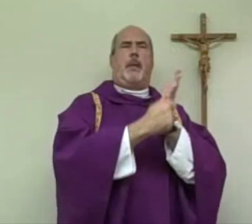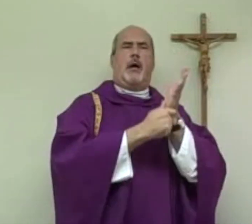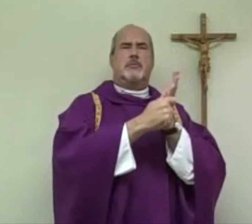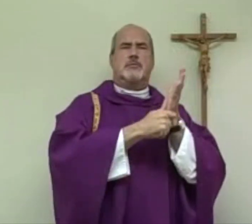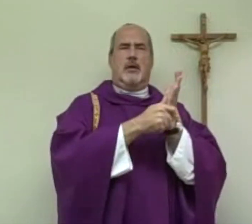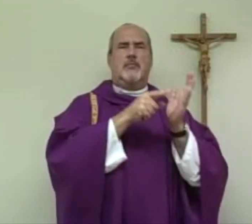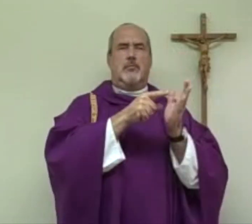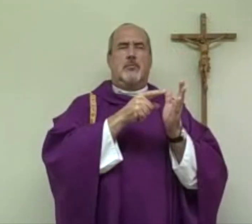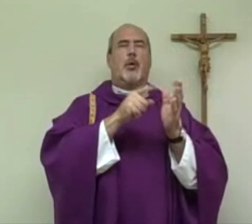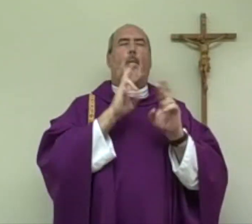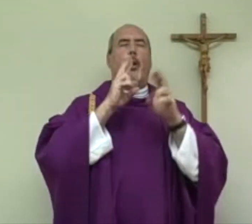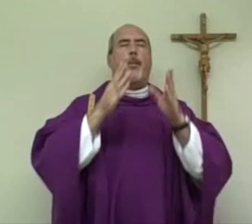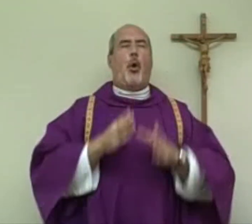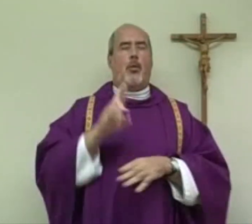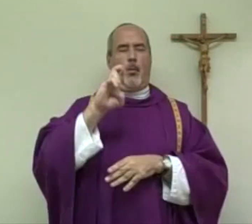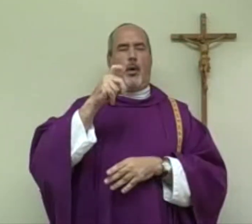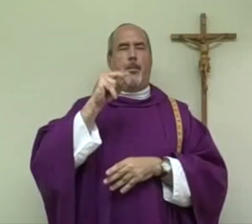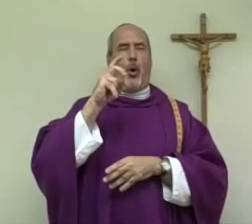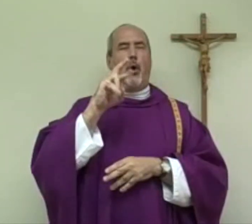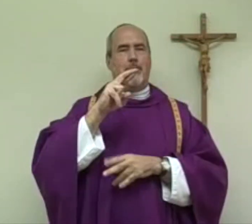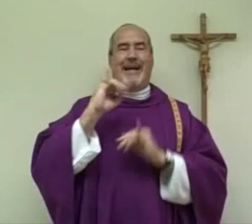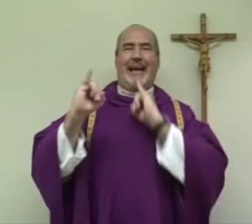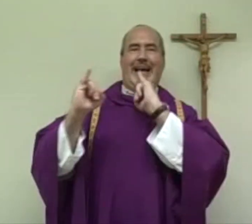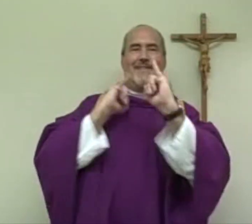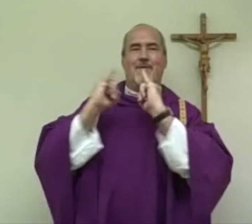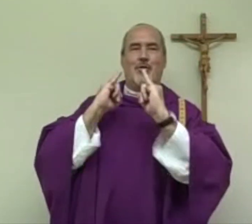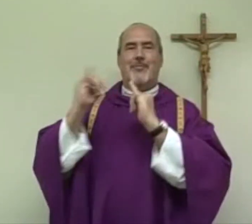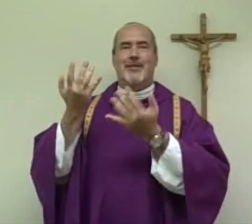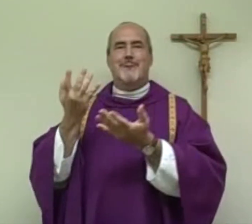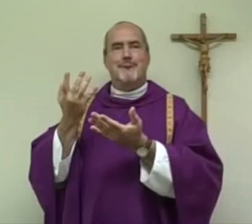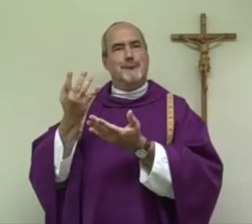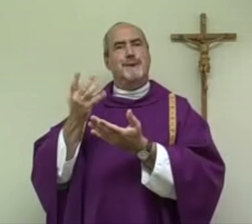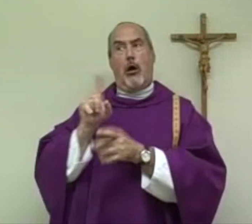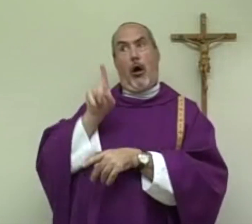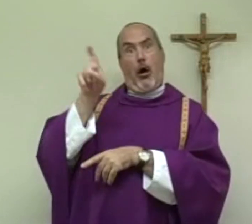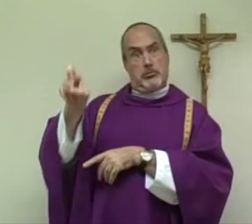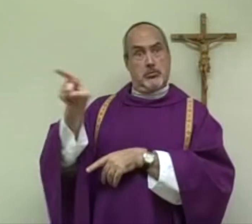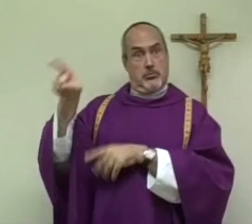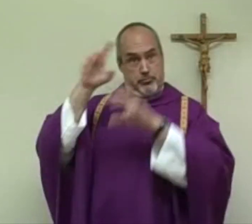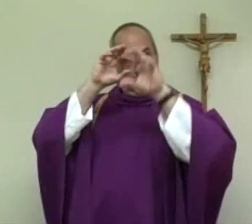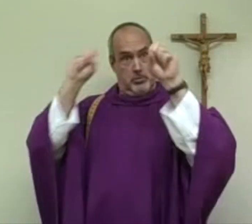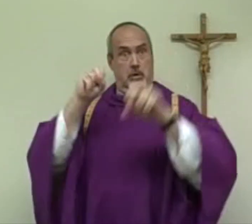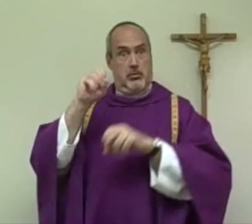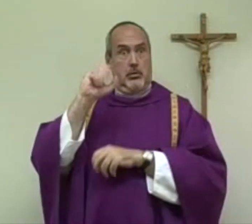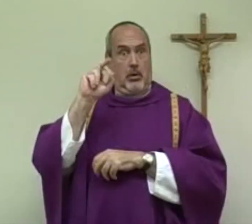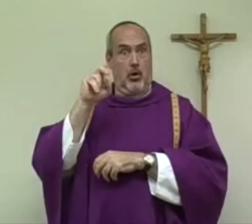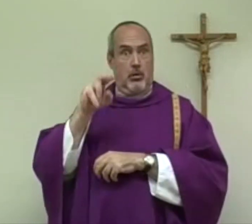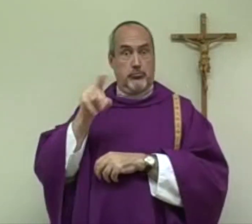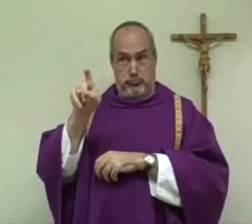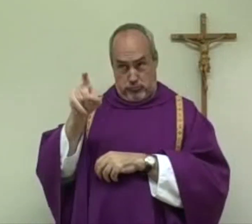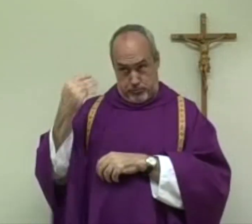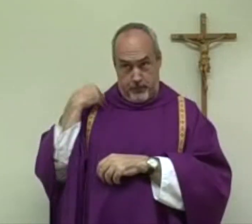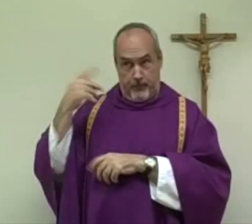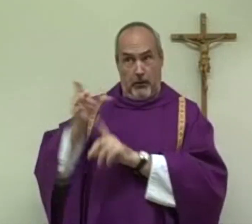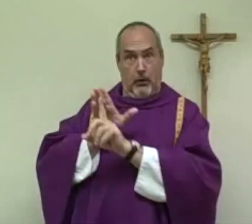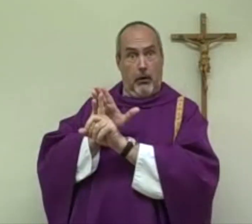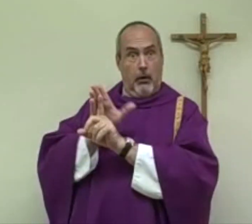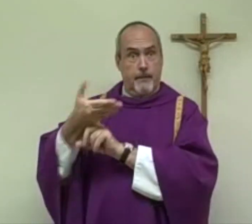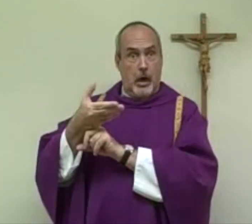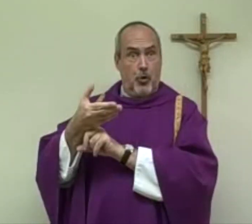When he became president, there was a magazine reporter that did an interview on him. And the reporter asked the president, "Have